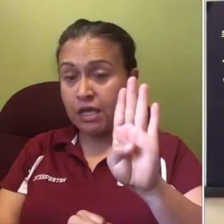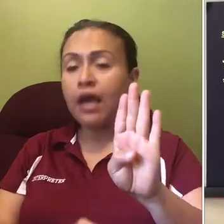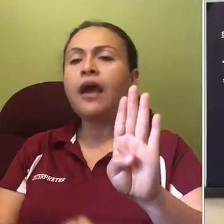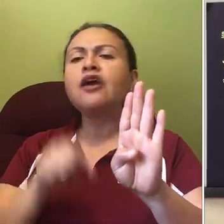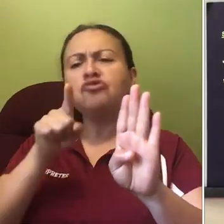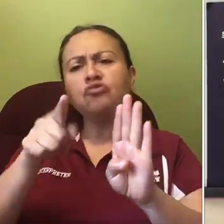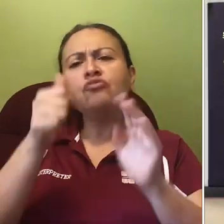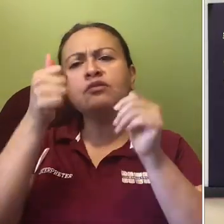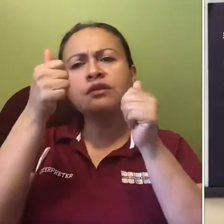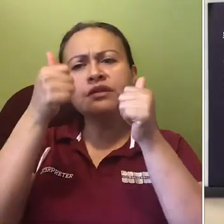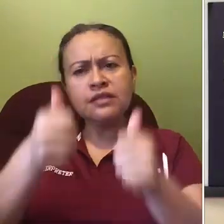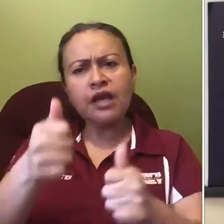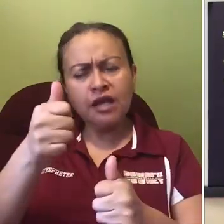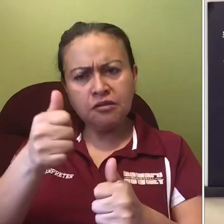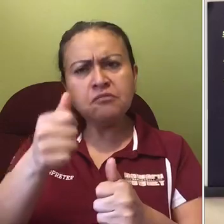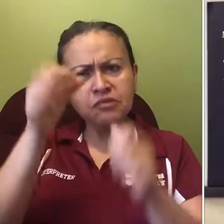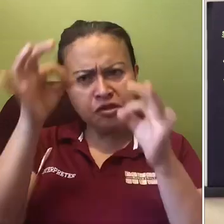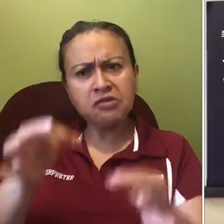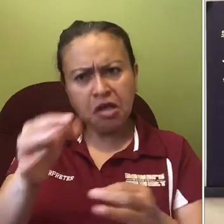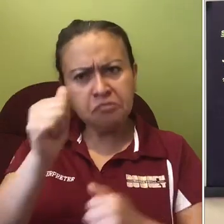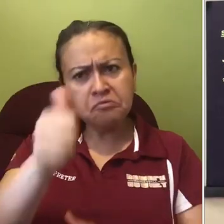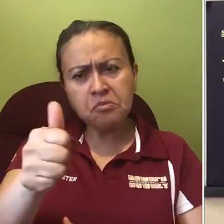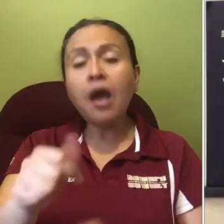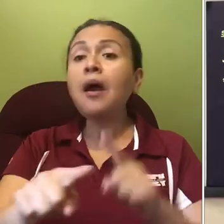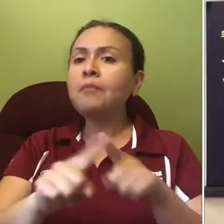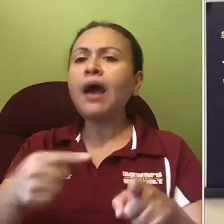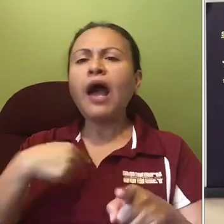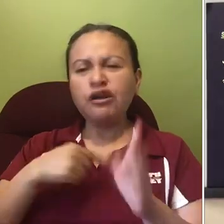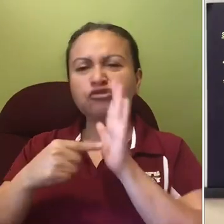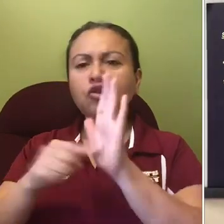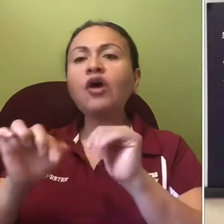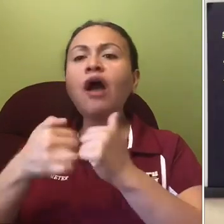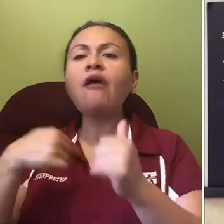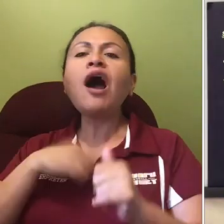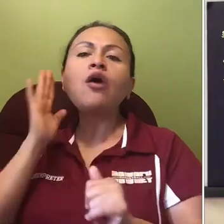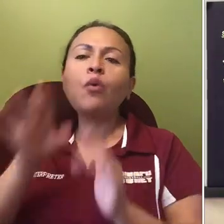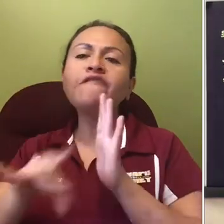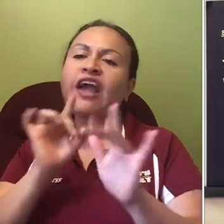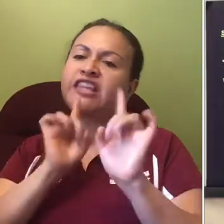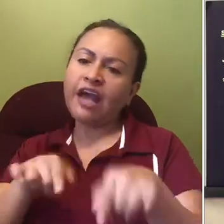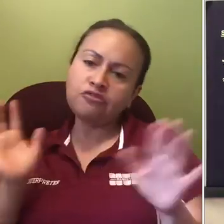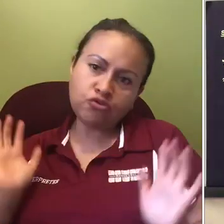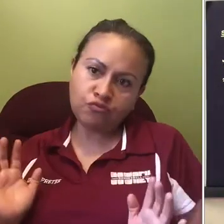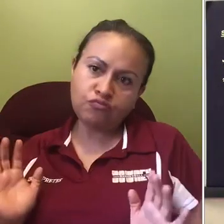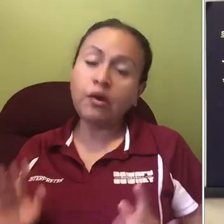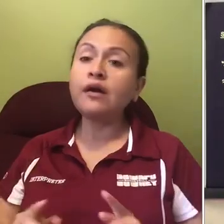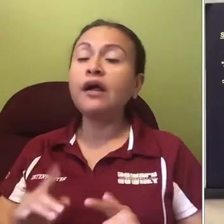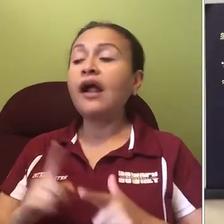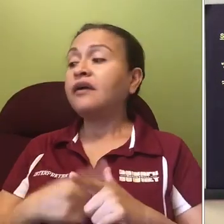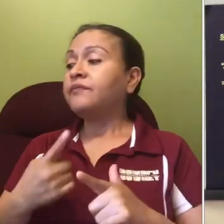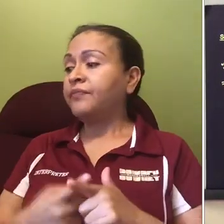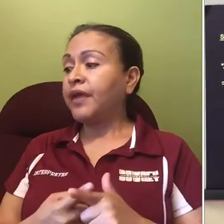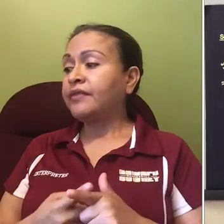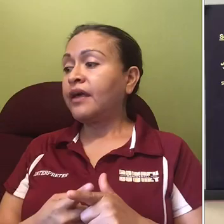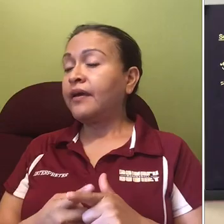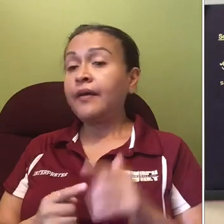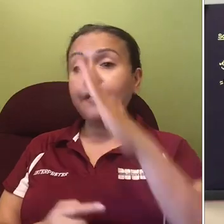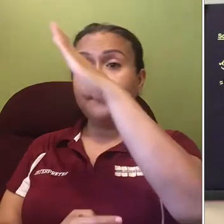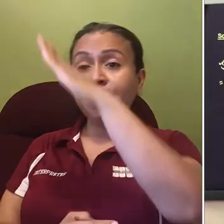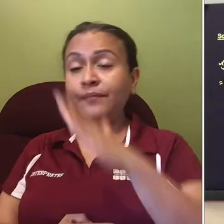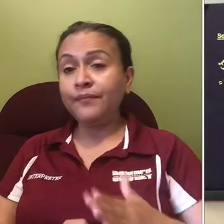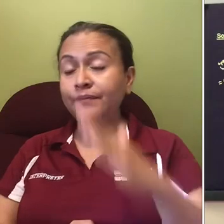want to, but then I'll just do it the way I would like to. So my next question to you is, what is the length of